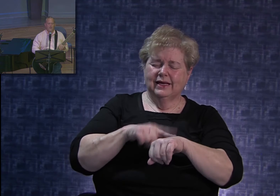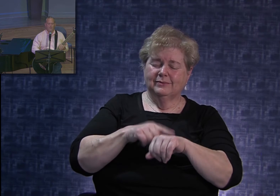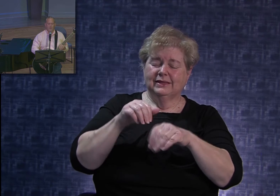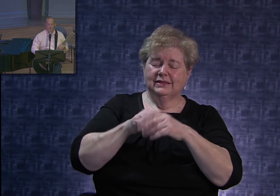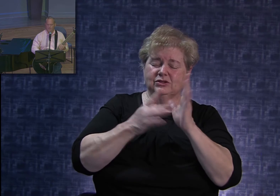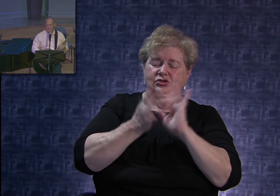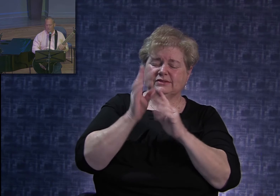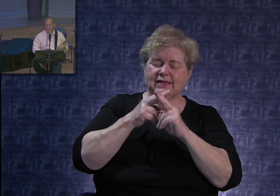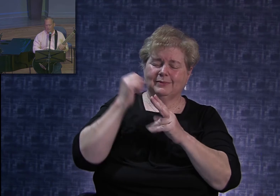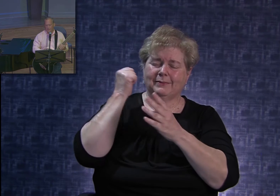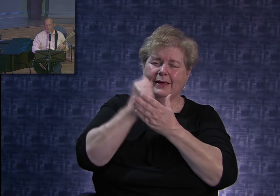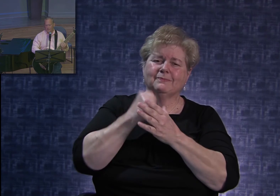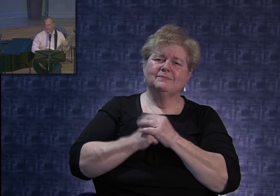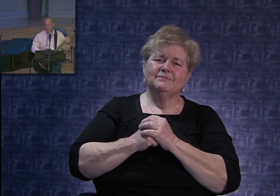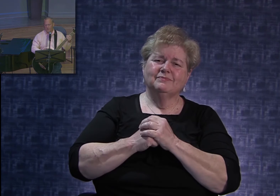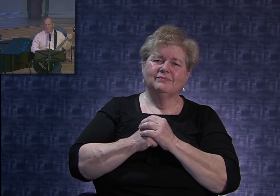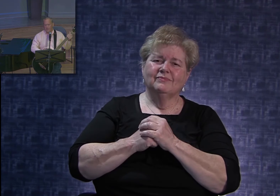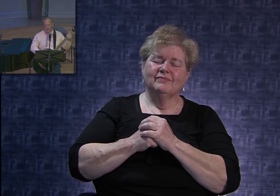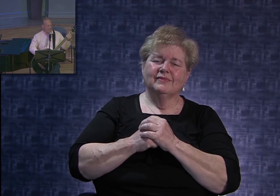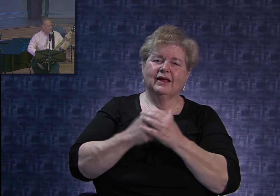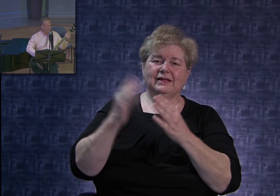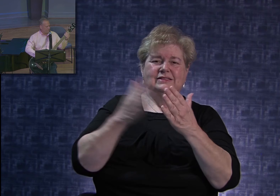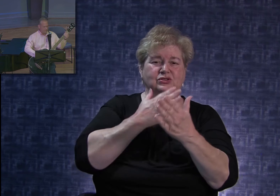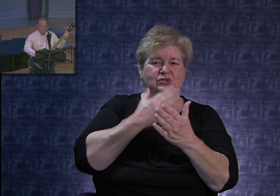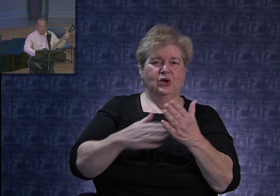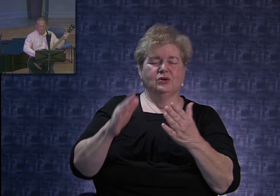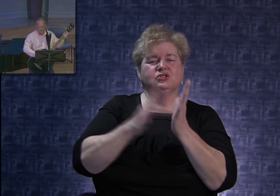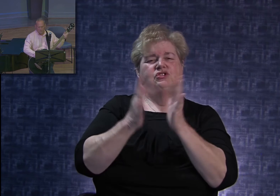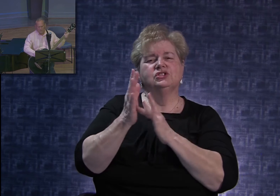Jesus' name, amen. Jesus, draw me ever near.